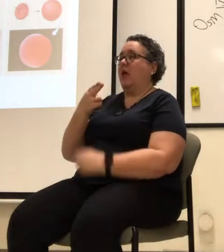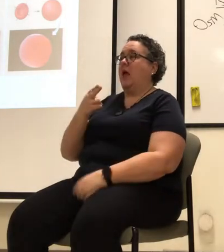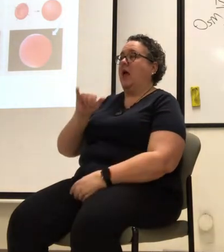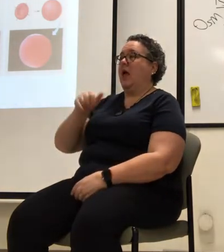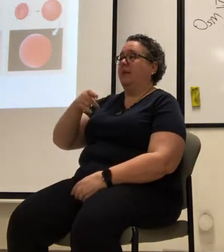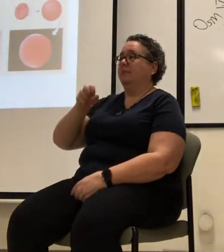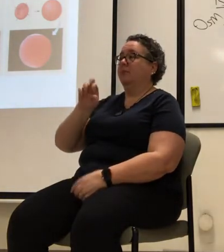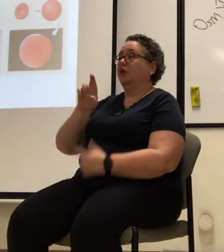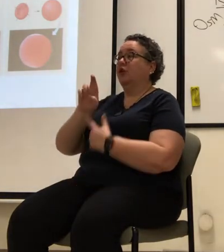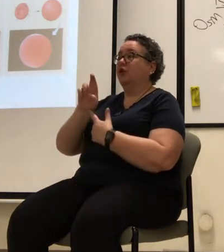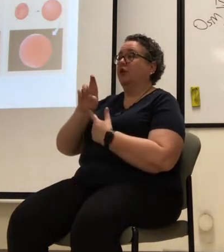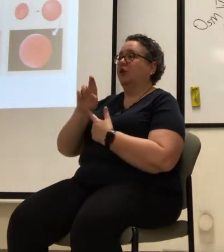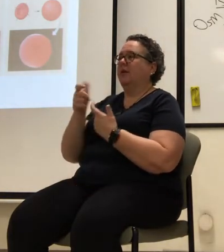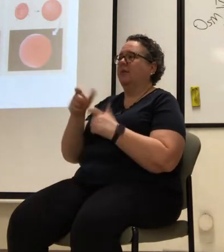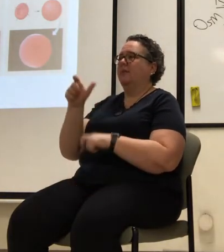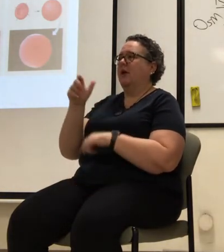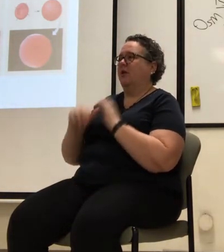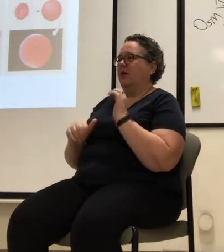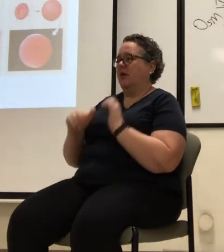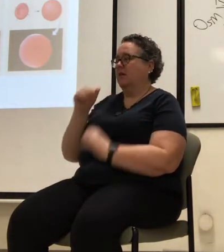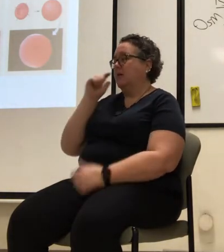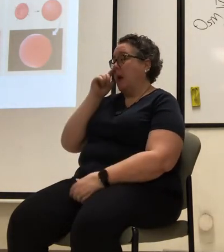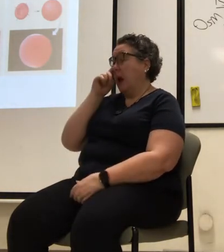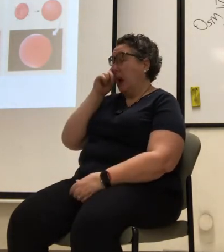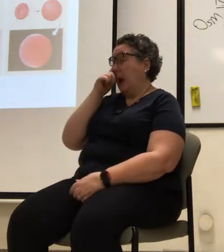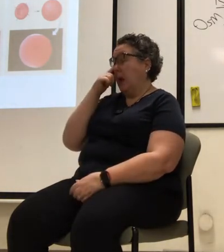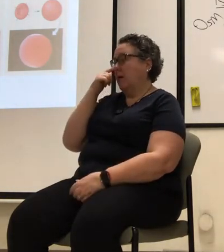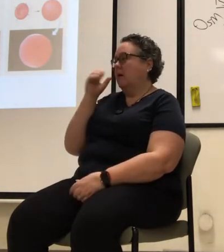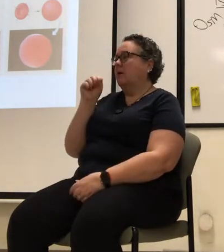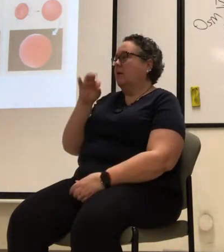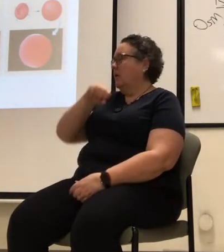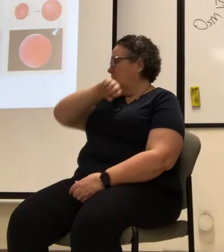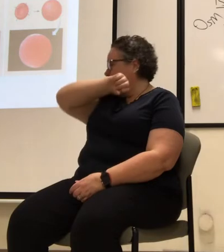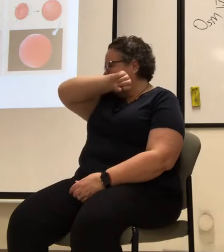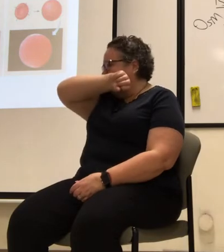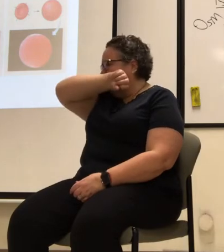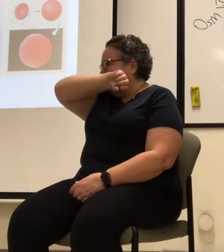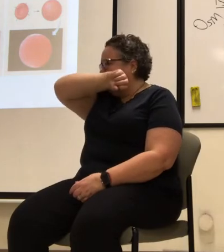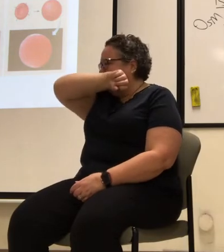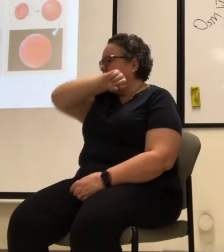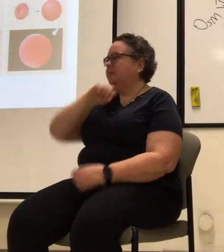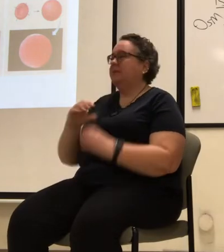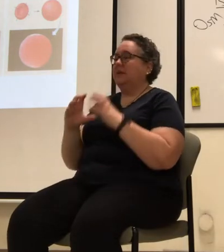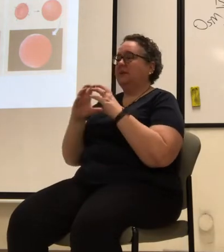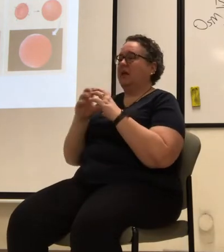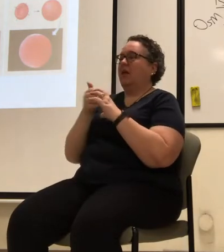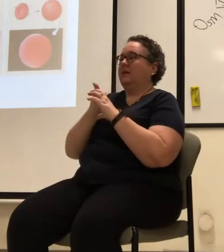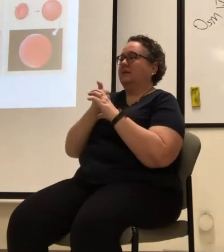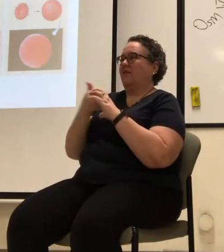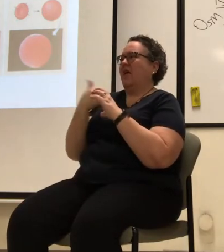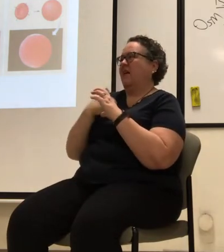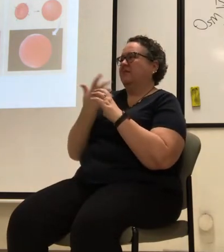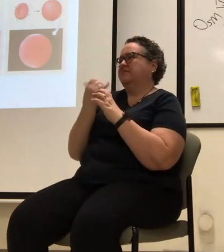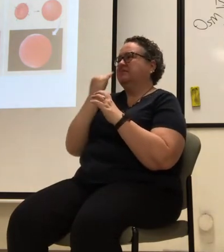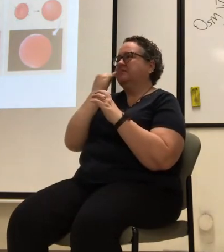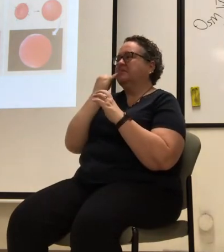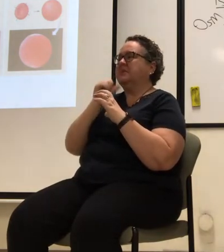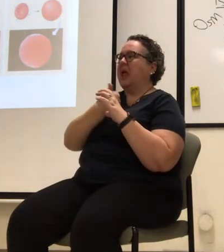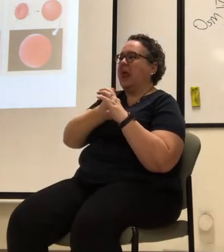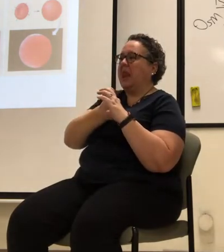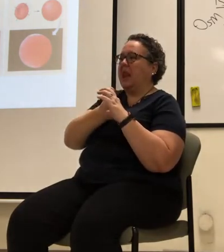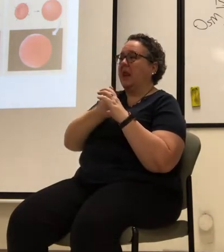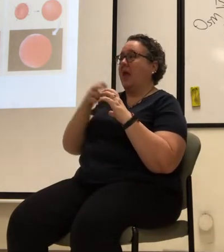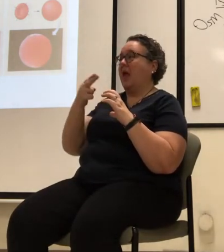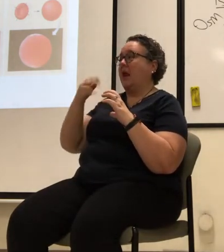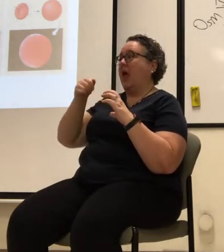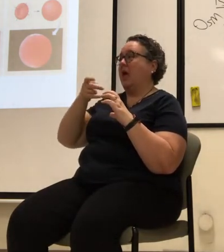right? Greater than. So if the cell is has concentration of 10, and hyper